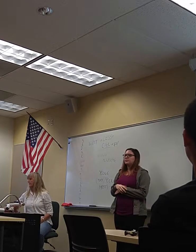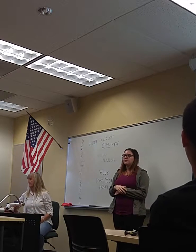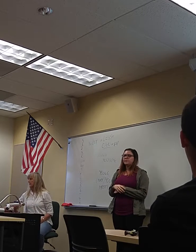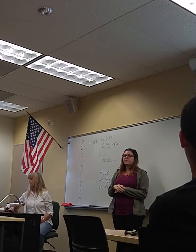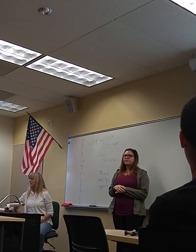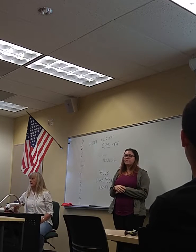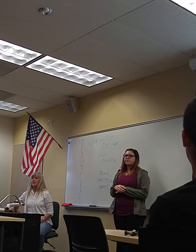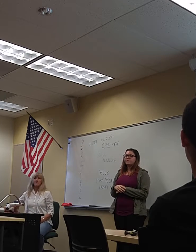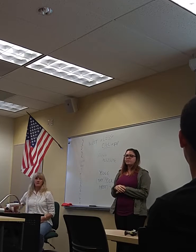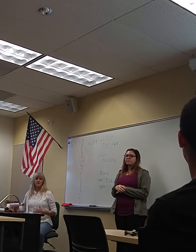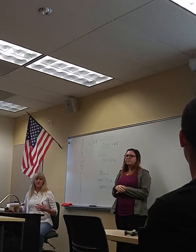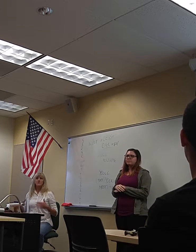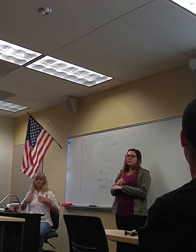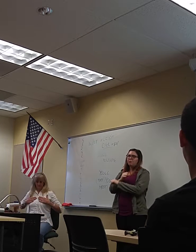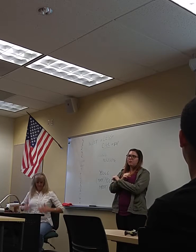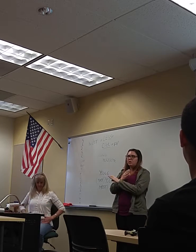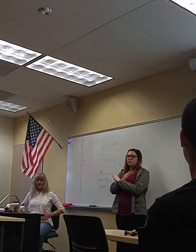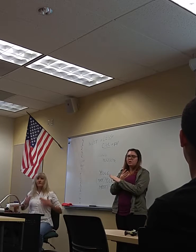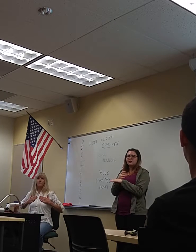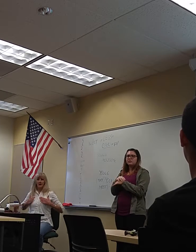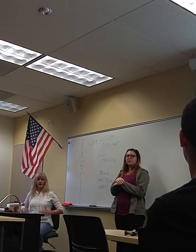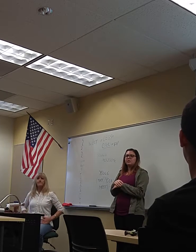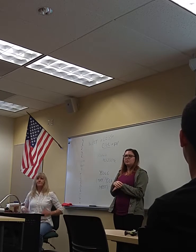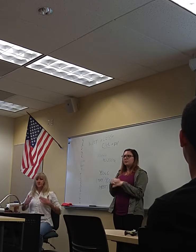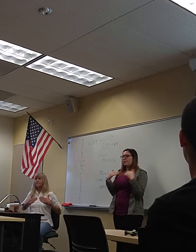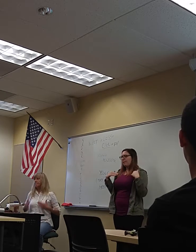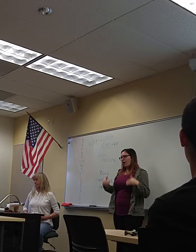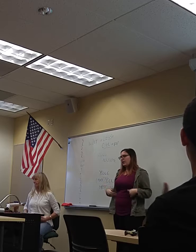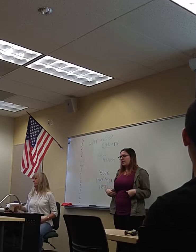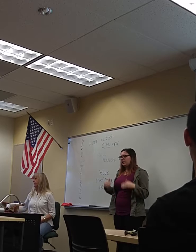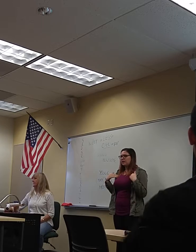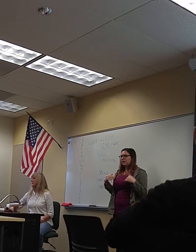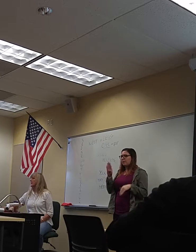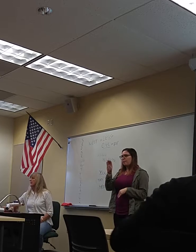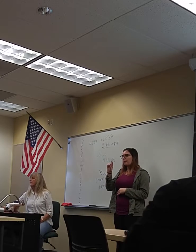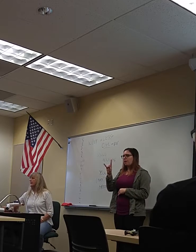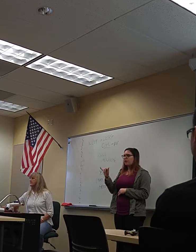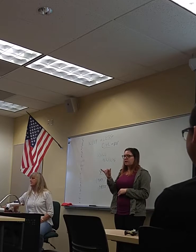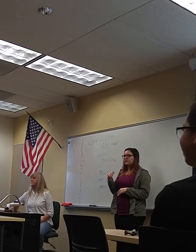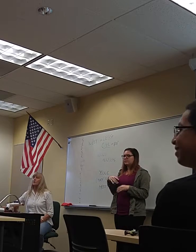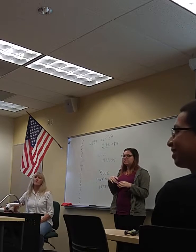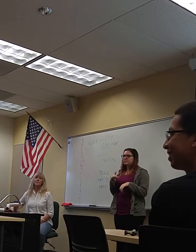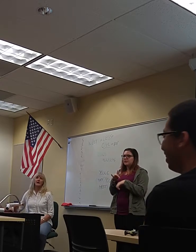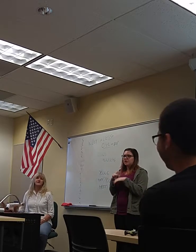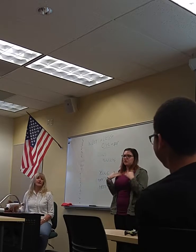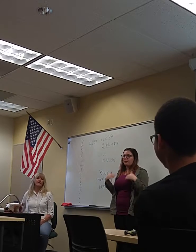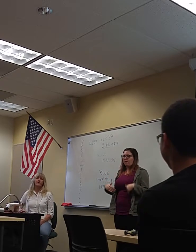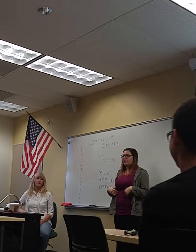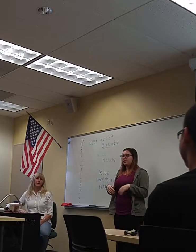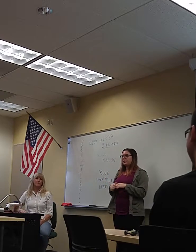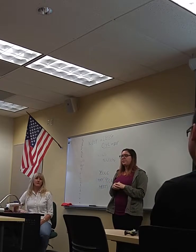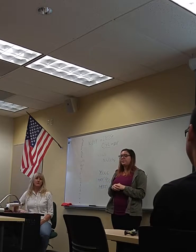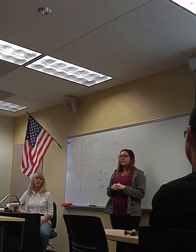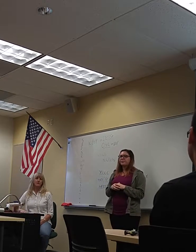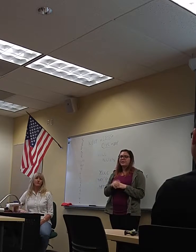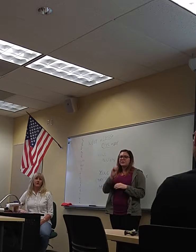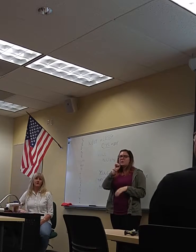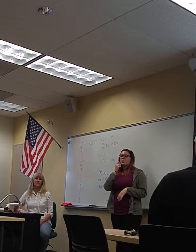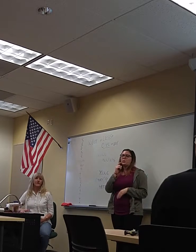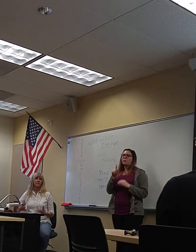body is just, we're just... Touch your body. Okay. Yep. That's what's cool about sign vocabulary in regard to the